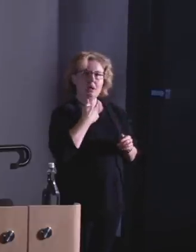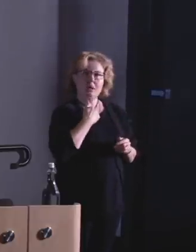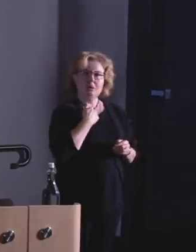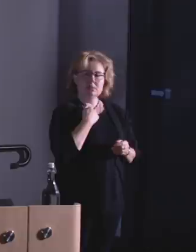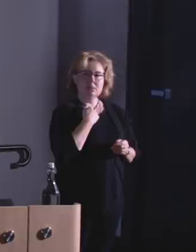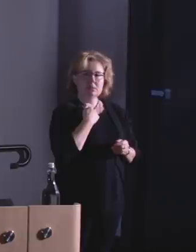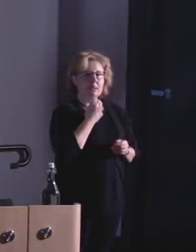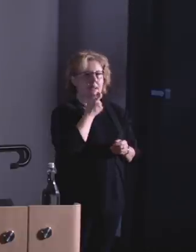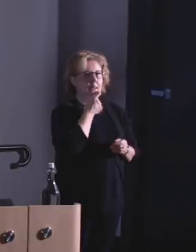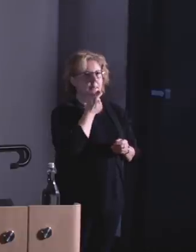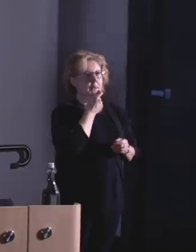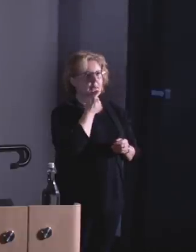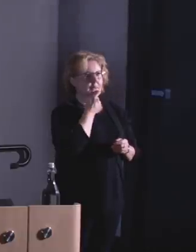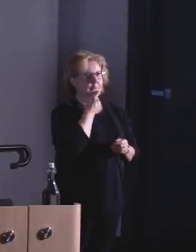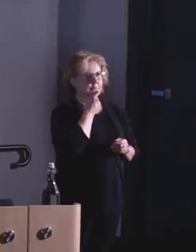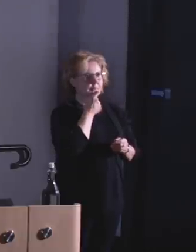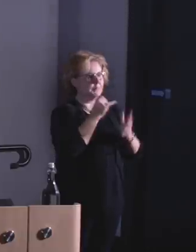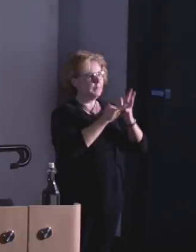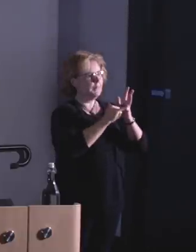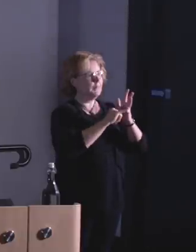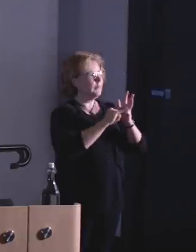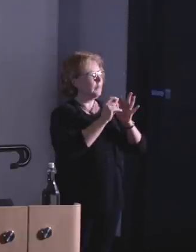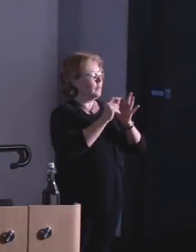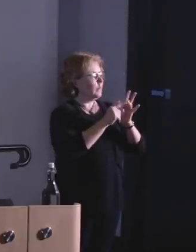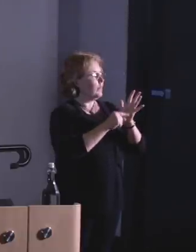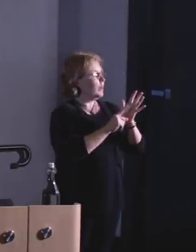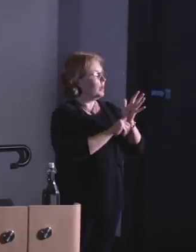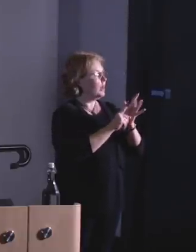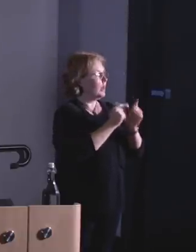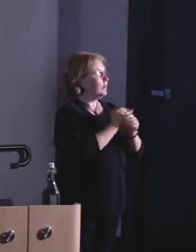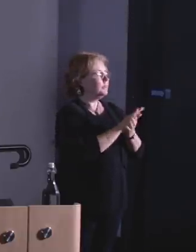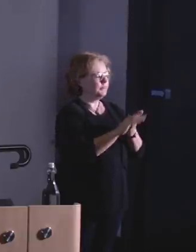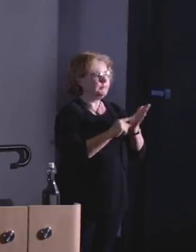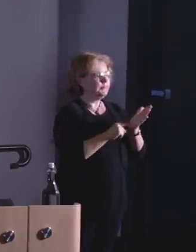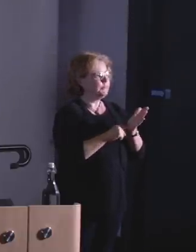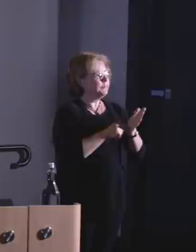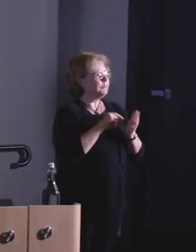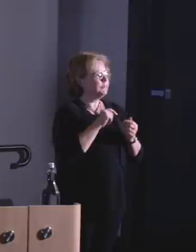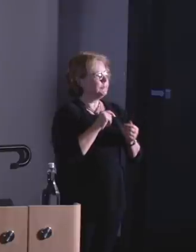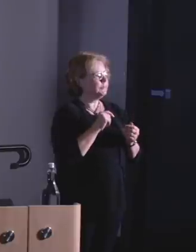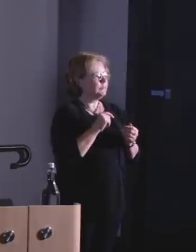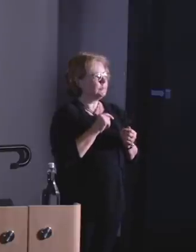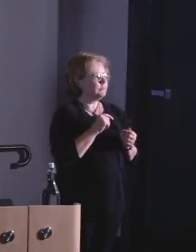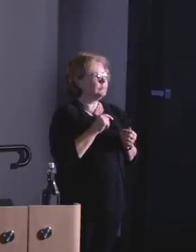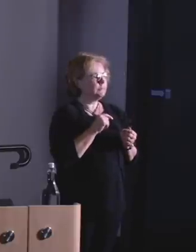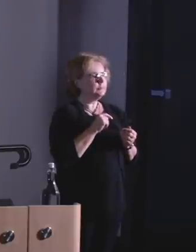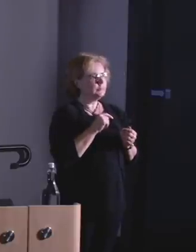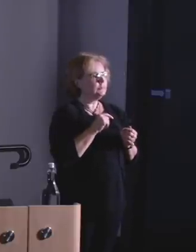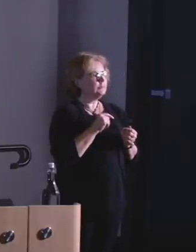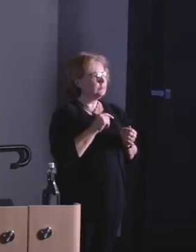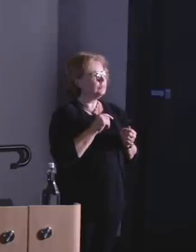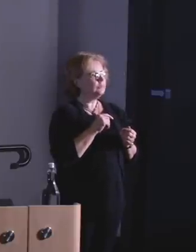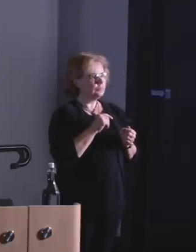doing a bit of spotlighting, but then we can dig deeper in the next two